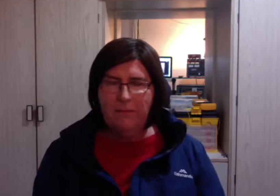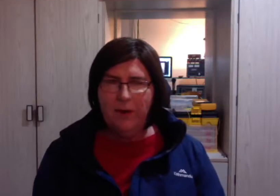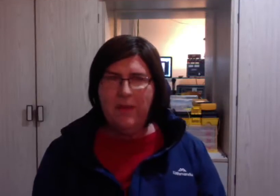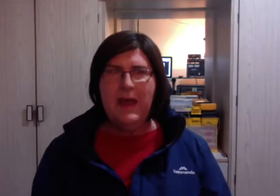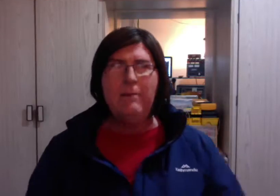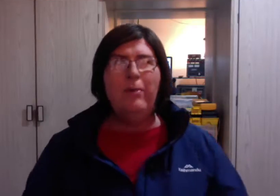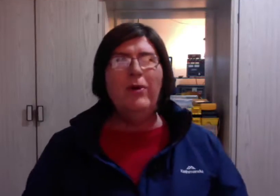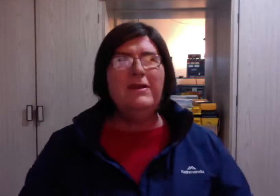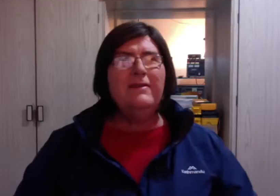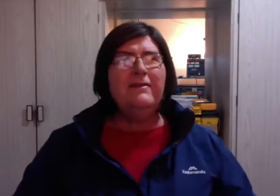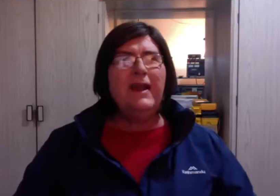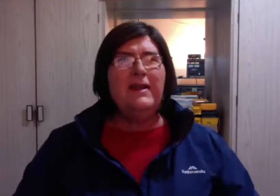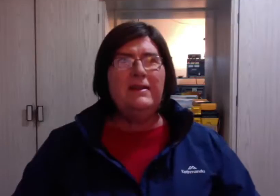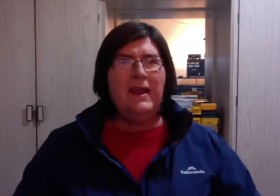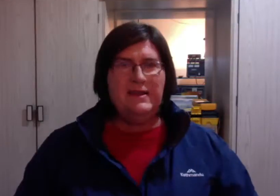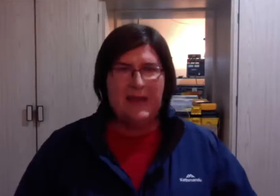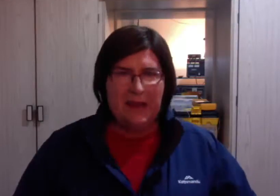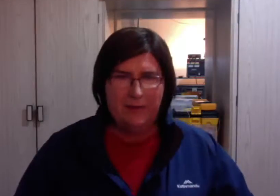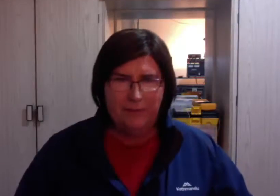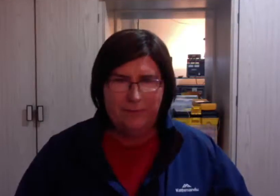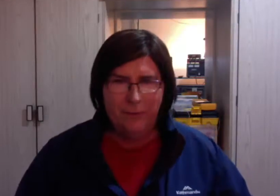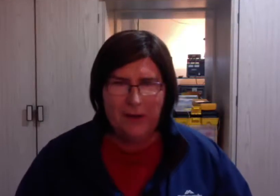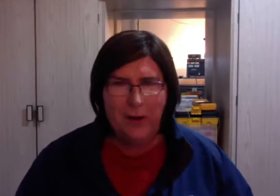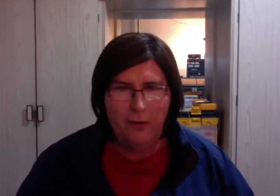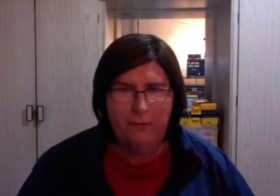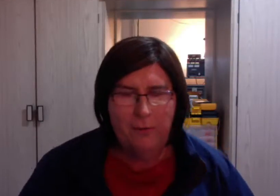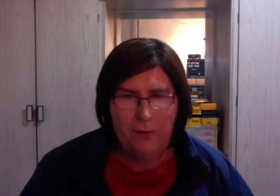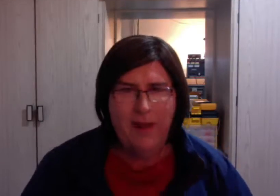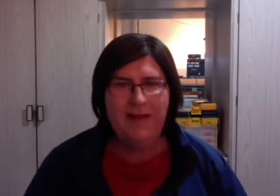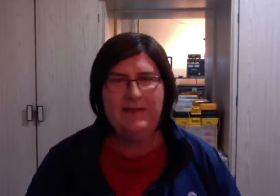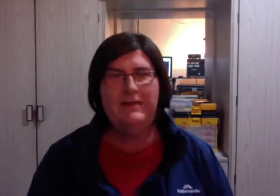On that point, and antennas falling off bull bars.